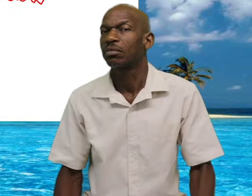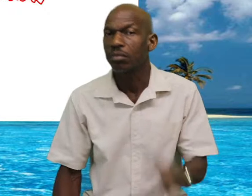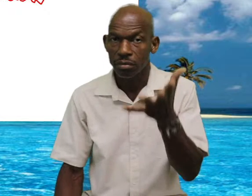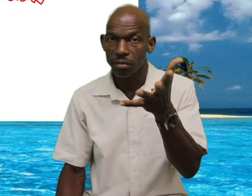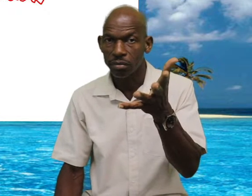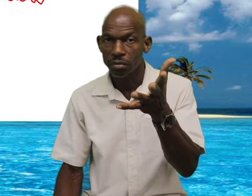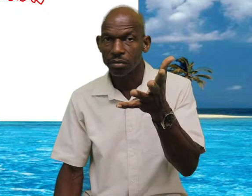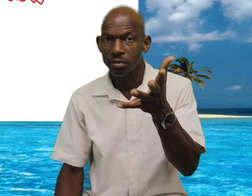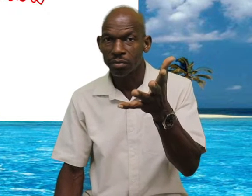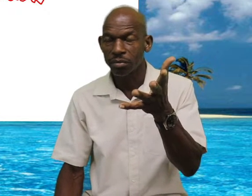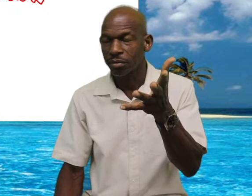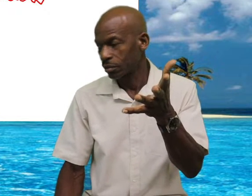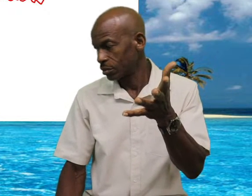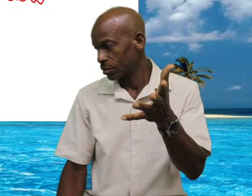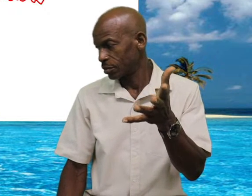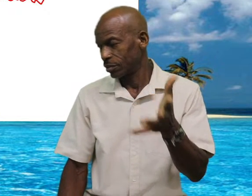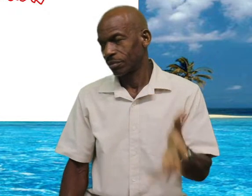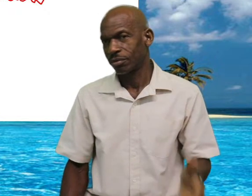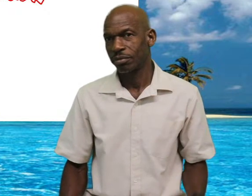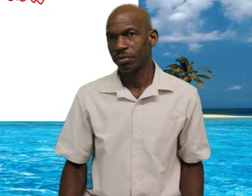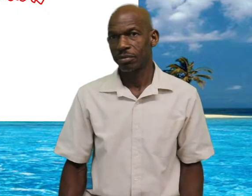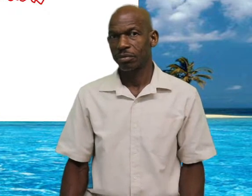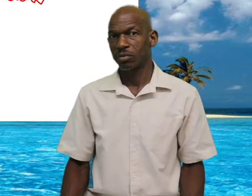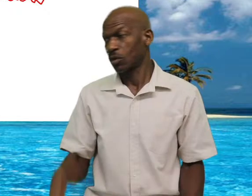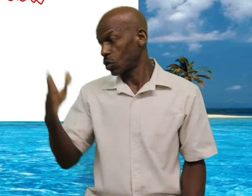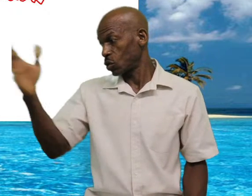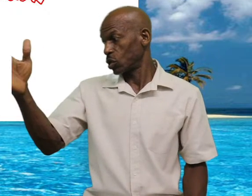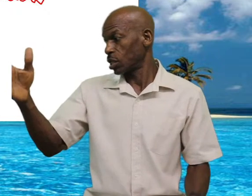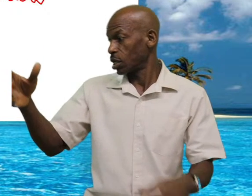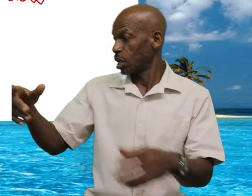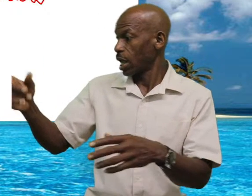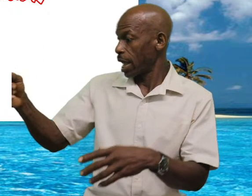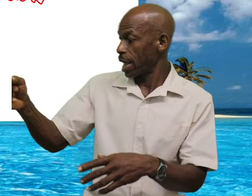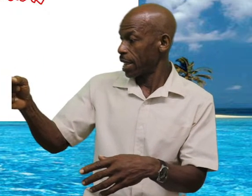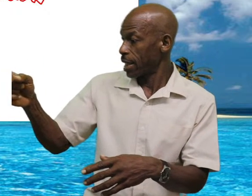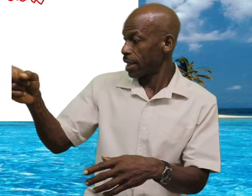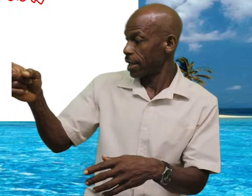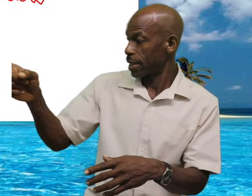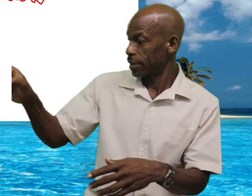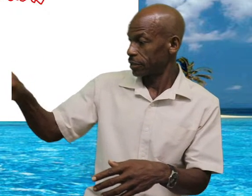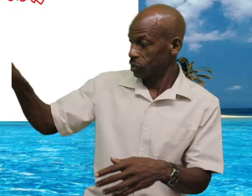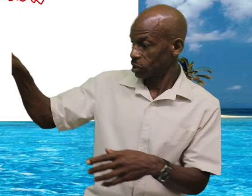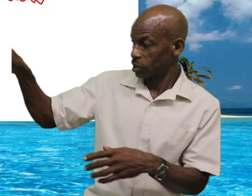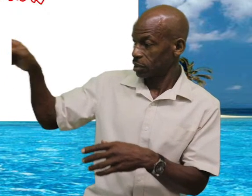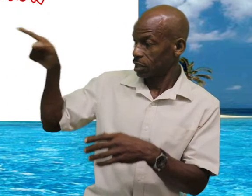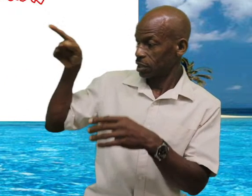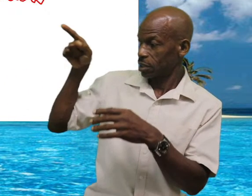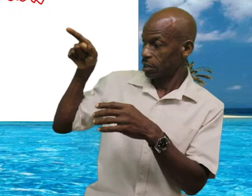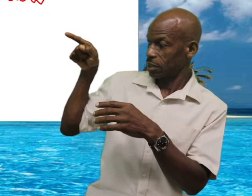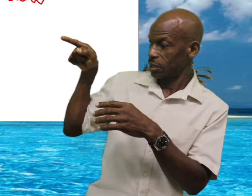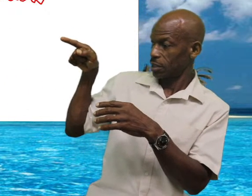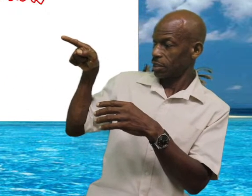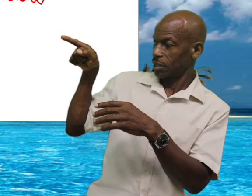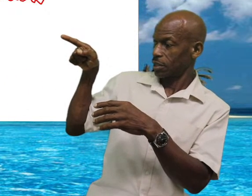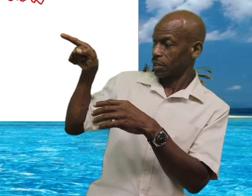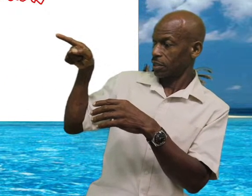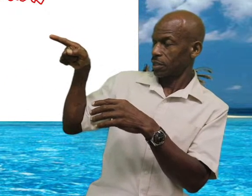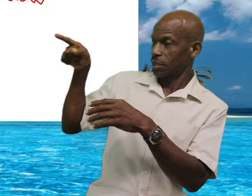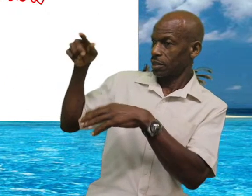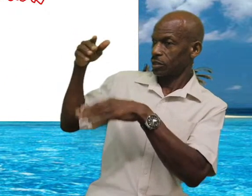Right. So this here is a house. The noun here, this is the house.